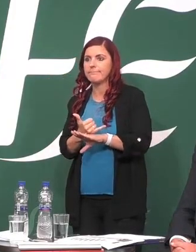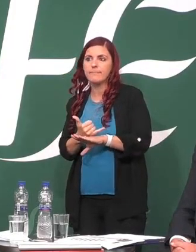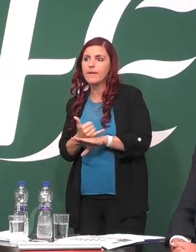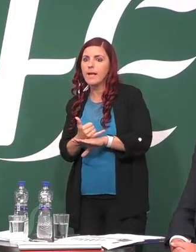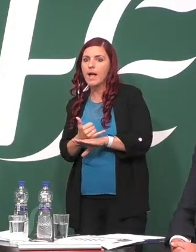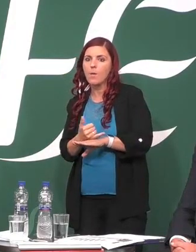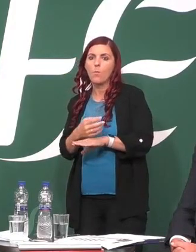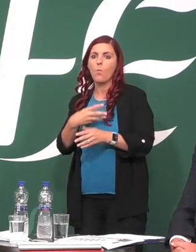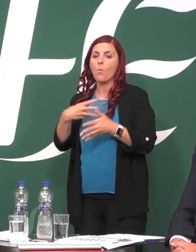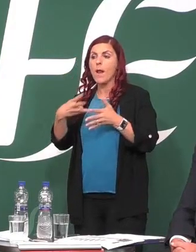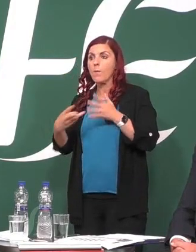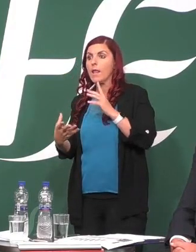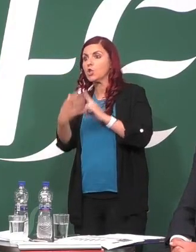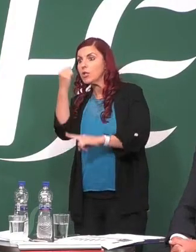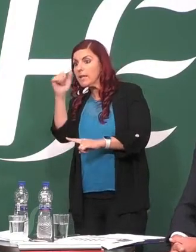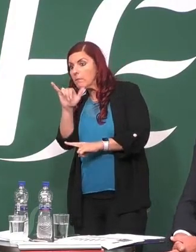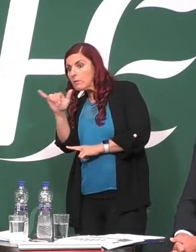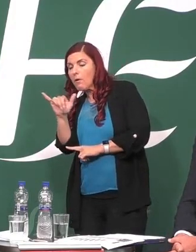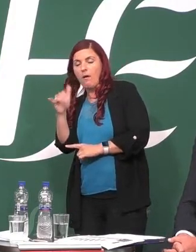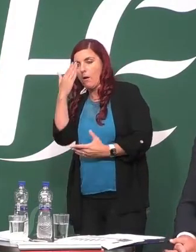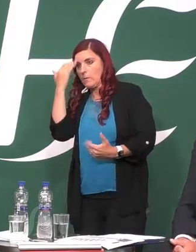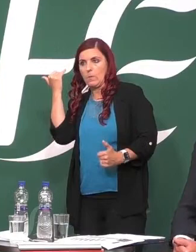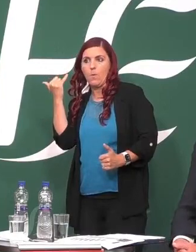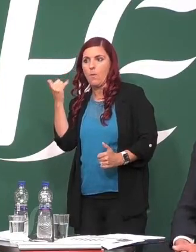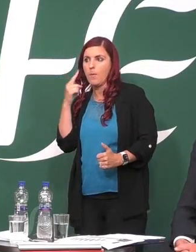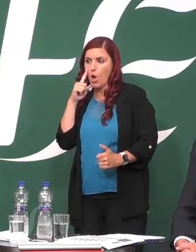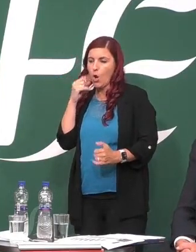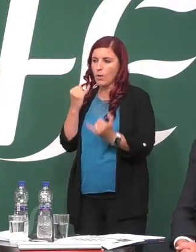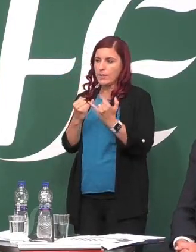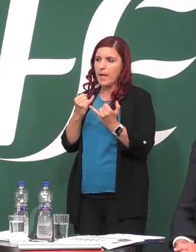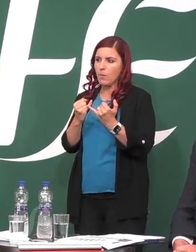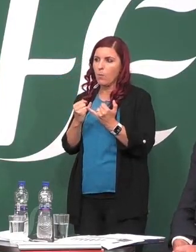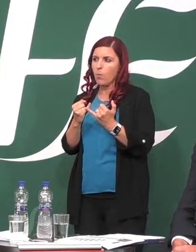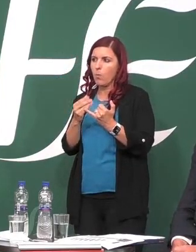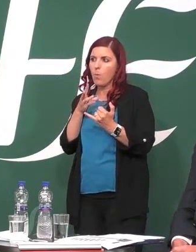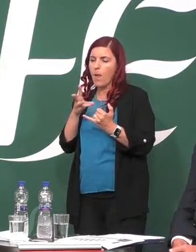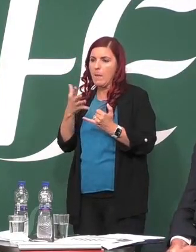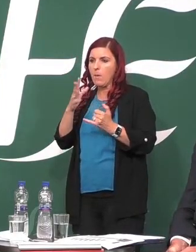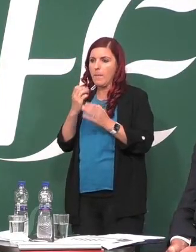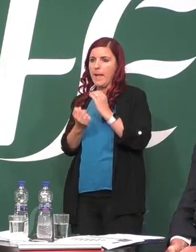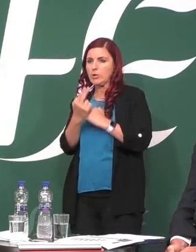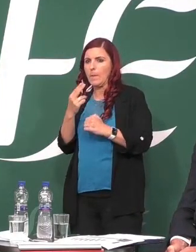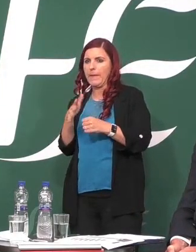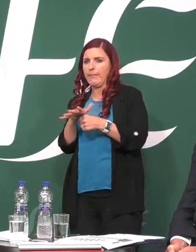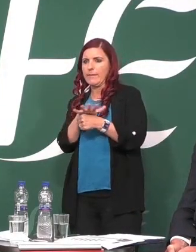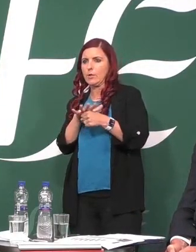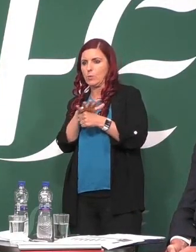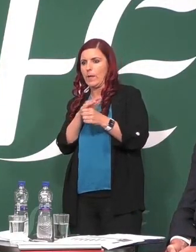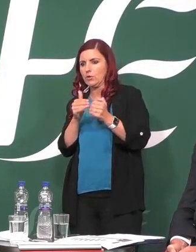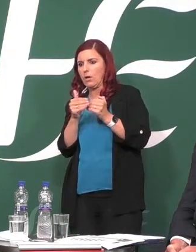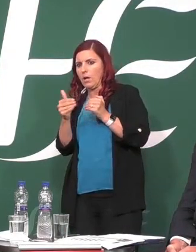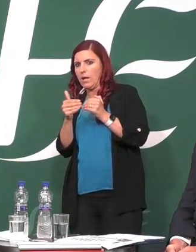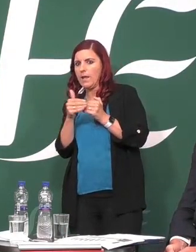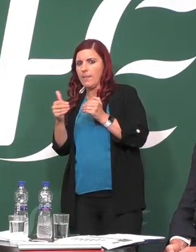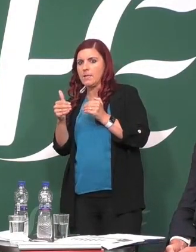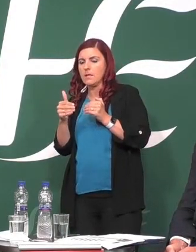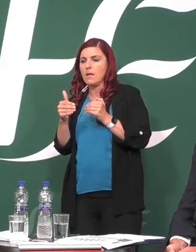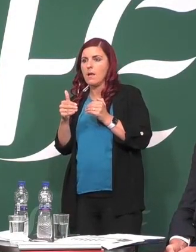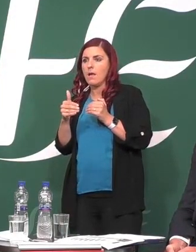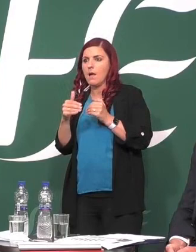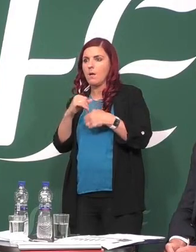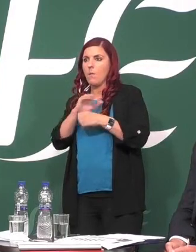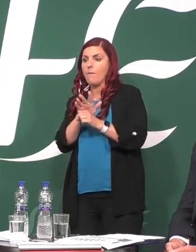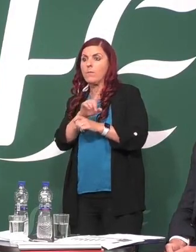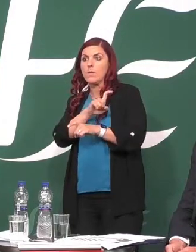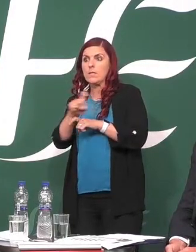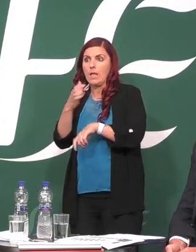going to get there. But it looks increasingly like that's probably going to be the scenario of circulating virus